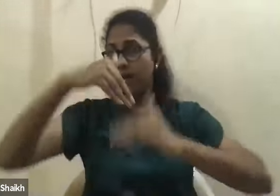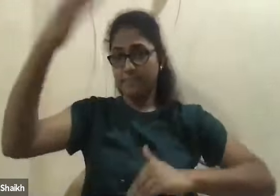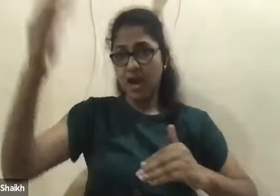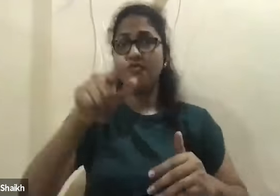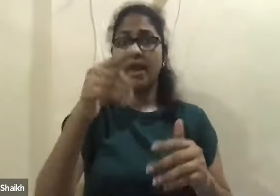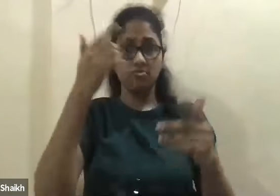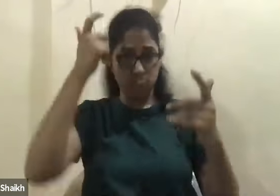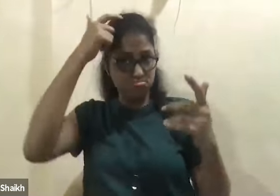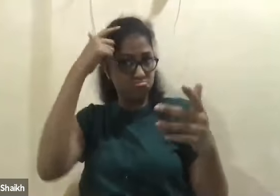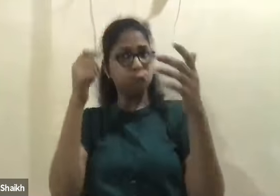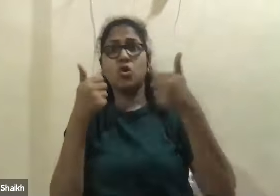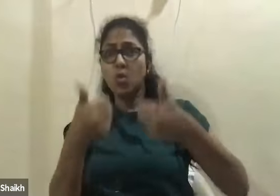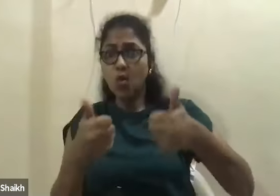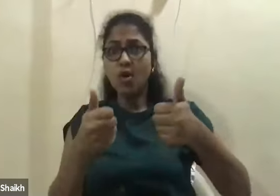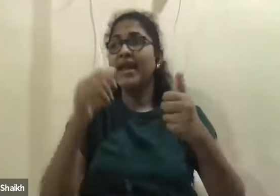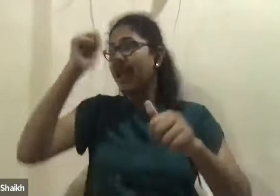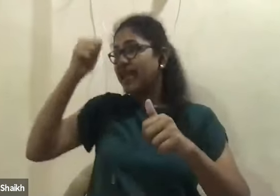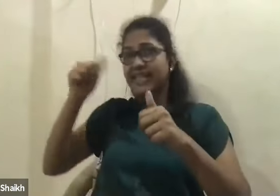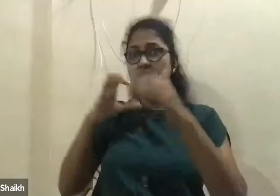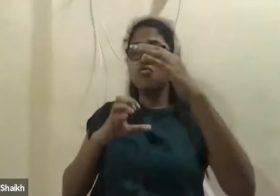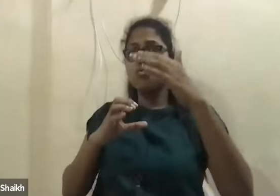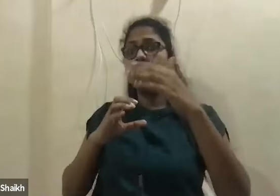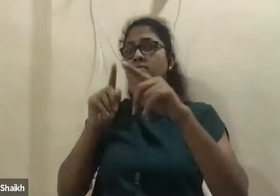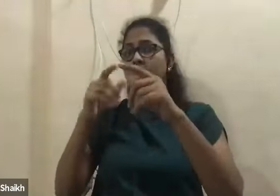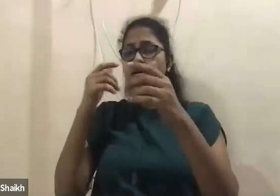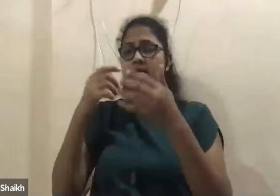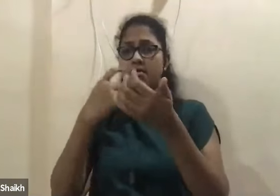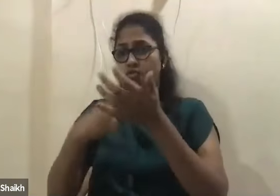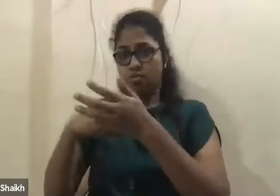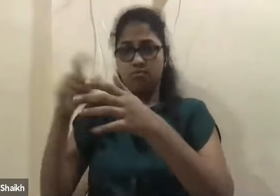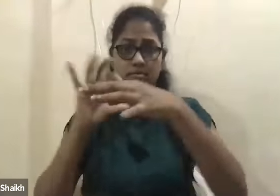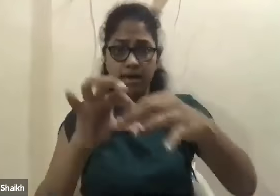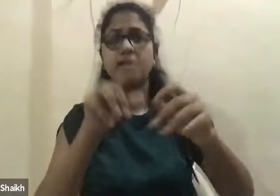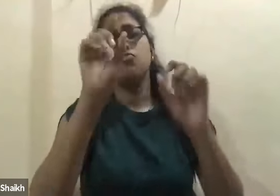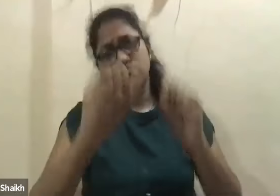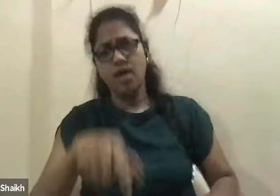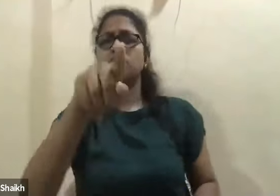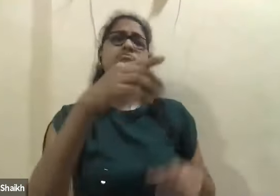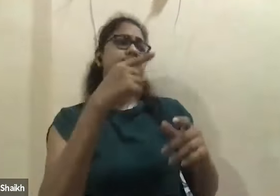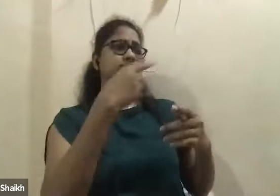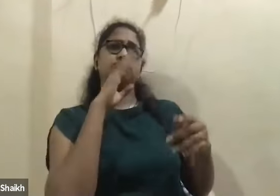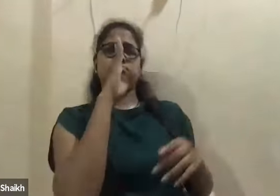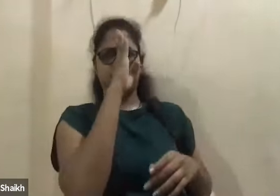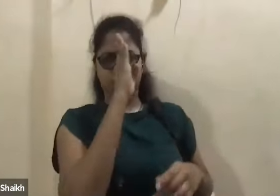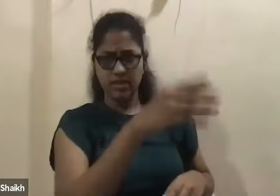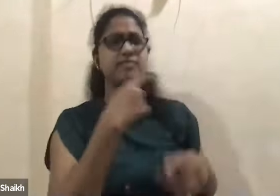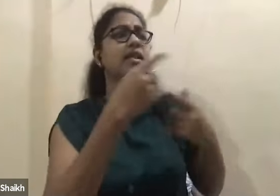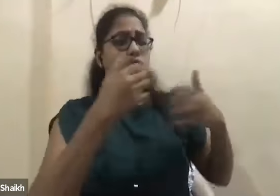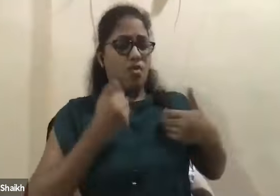mind as per Indian Contract Act, then you can always tell the trustees, look, I want my property back, or you give it to